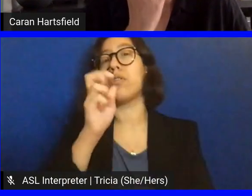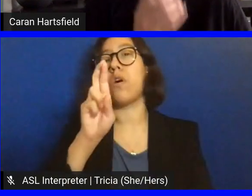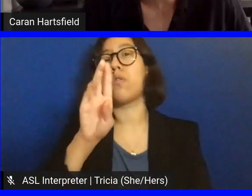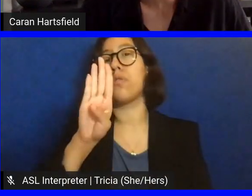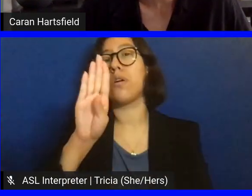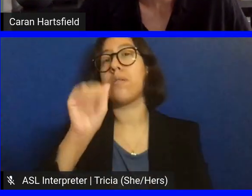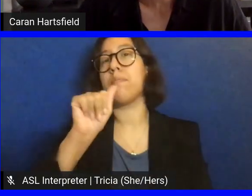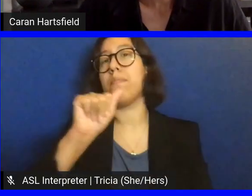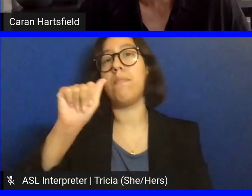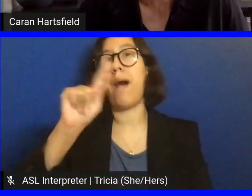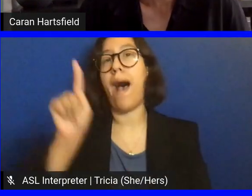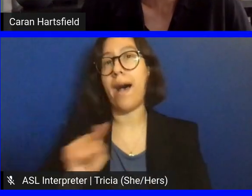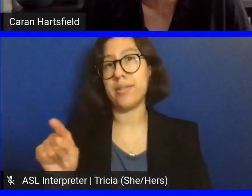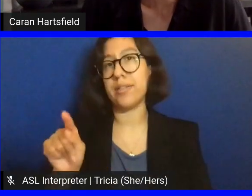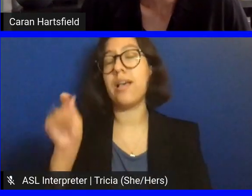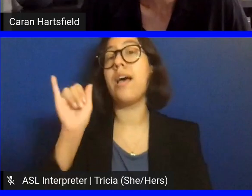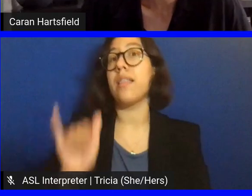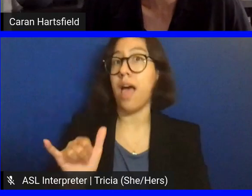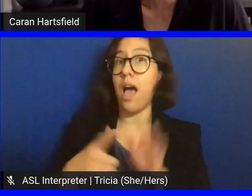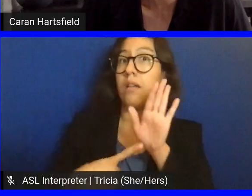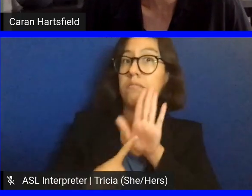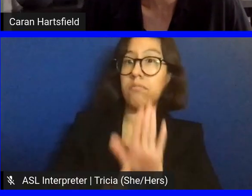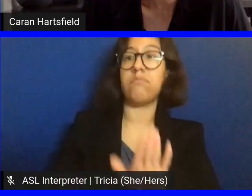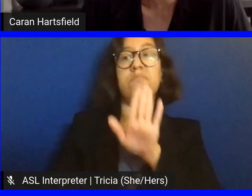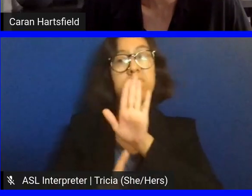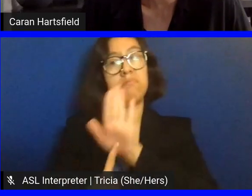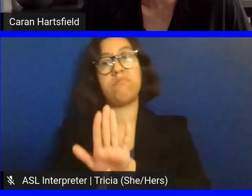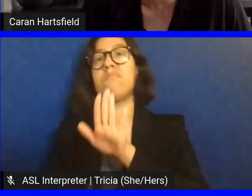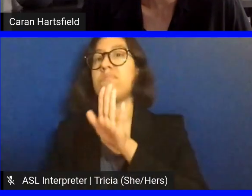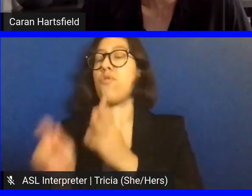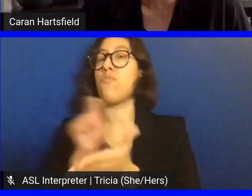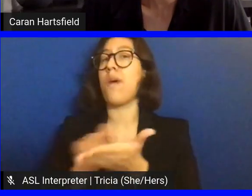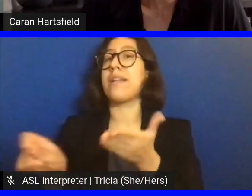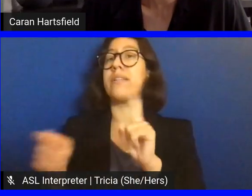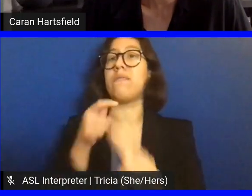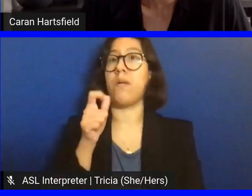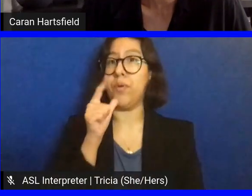Which started to highlight writings from